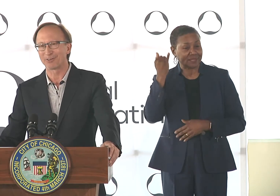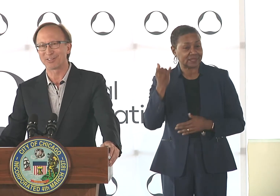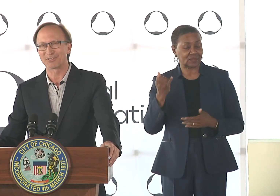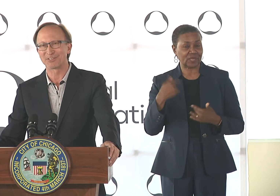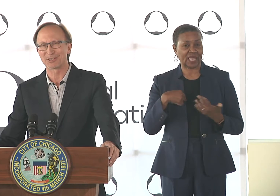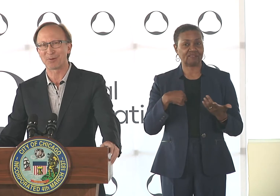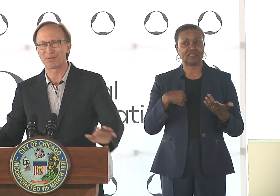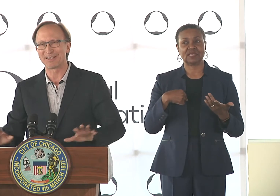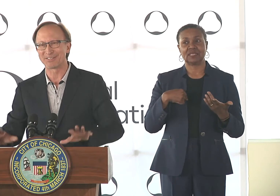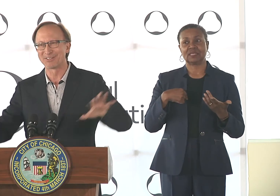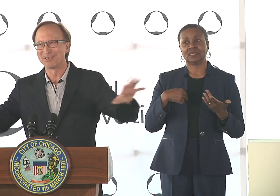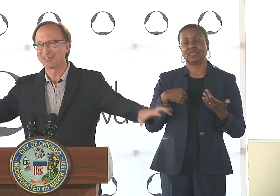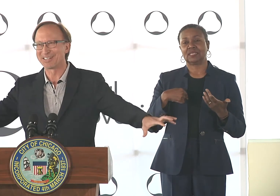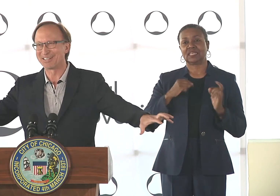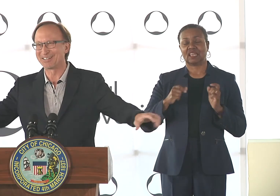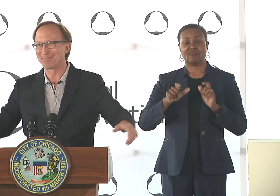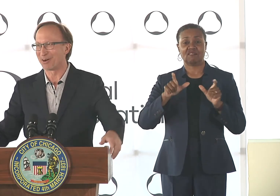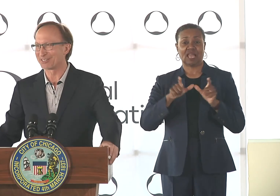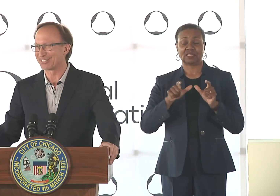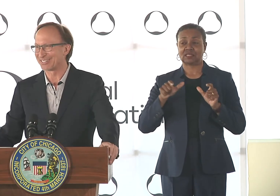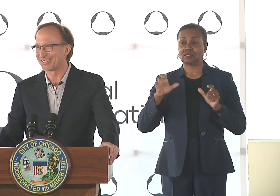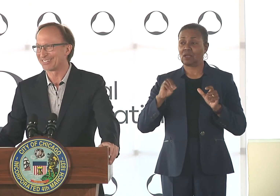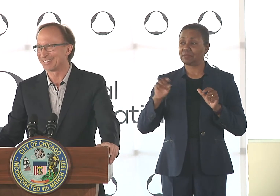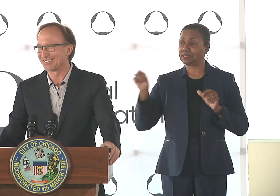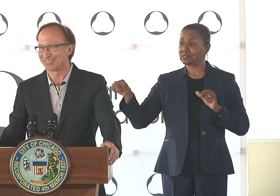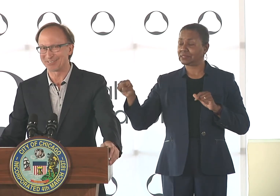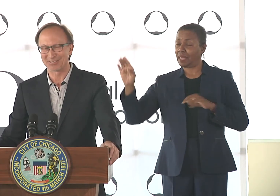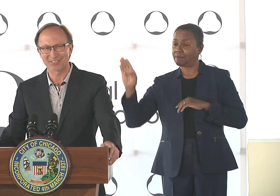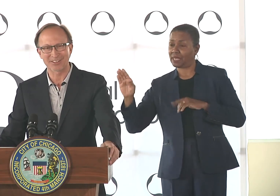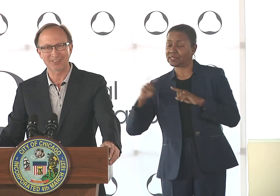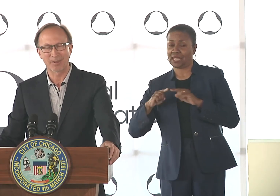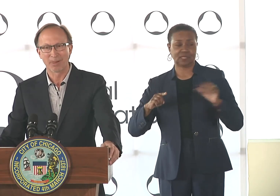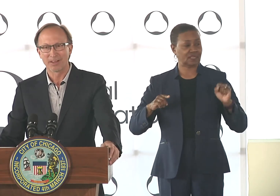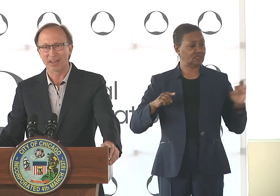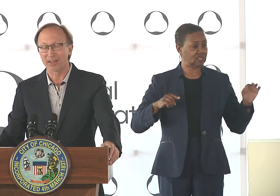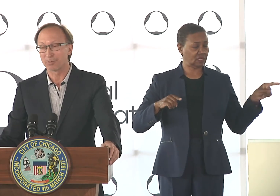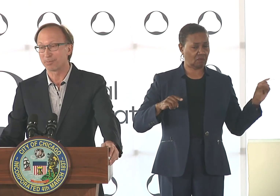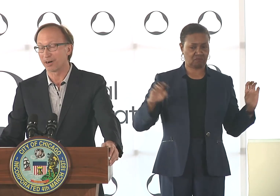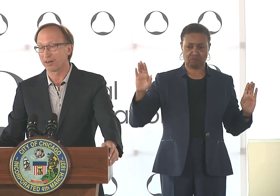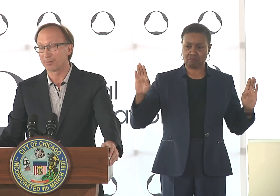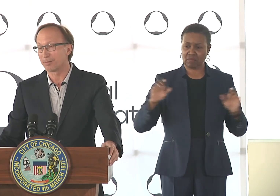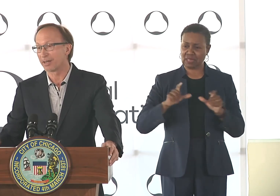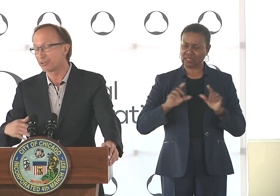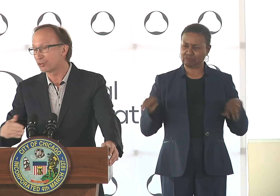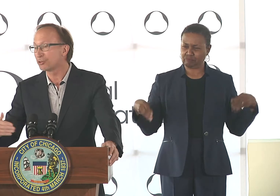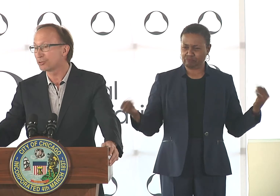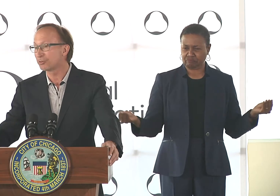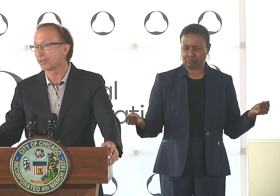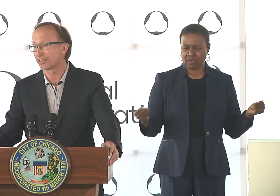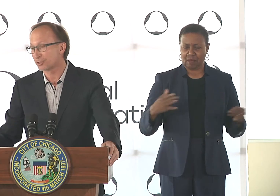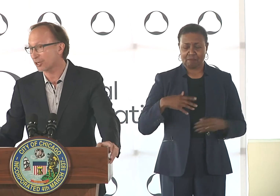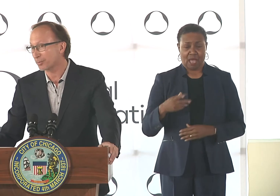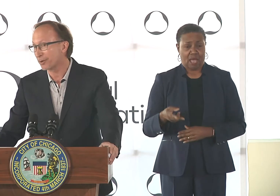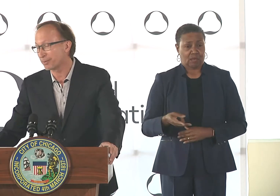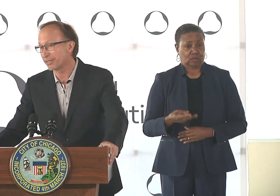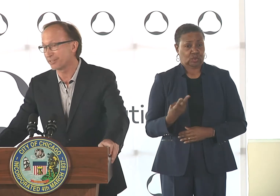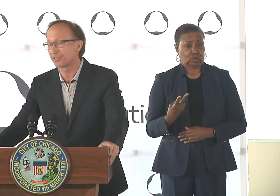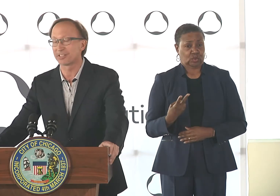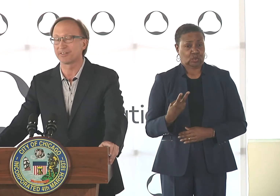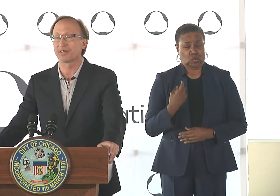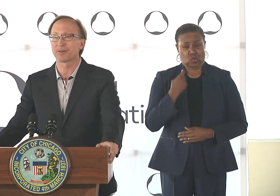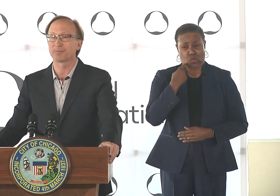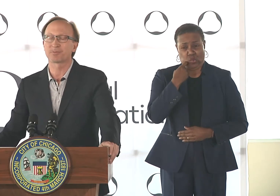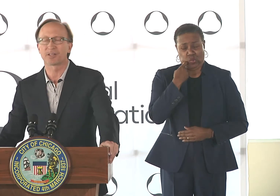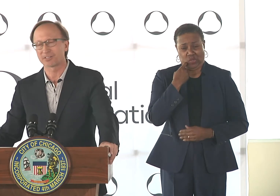get out-licensed to companies in Boston and San Francisco. And my two startup